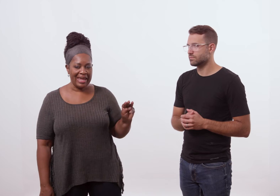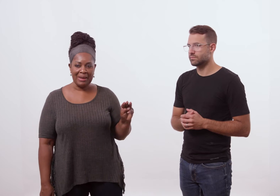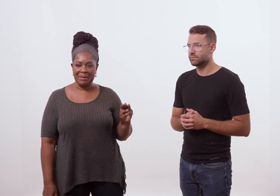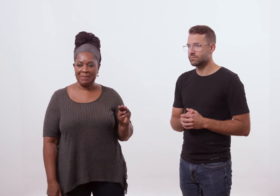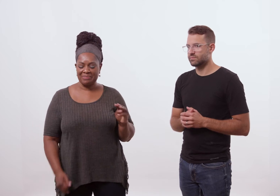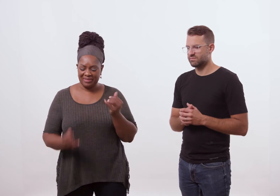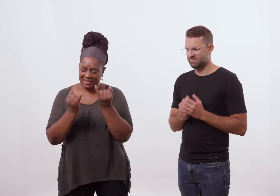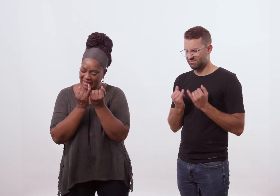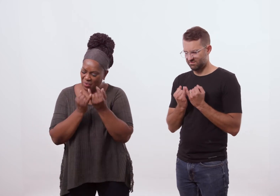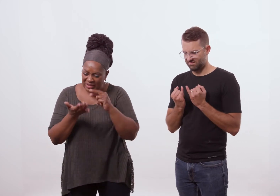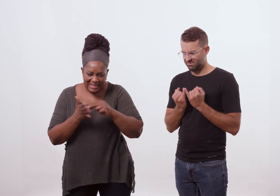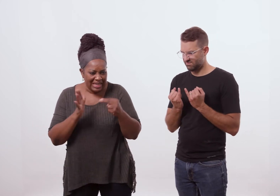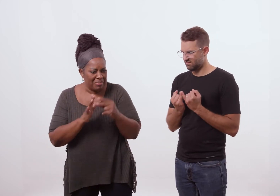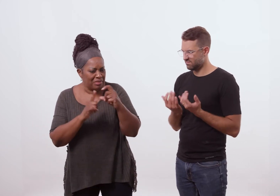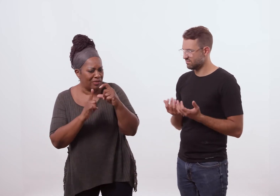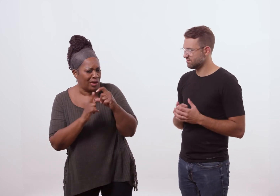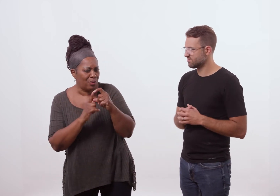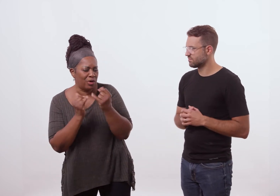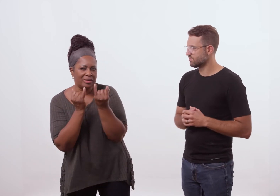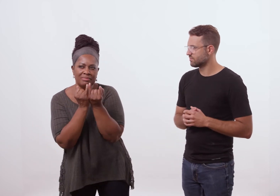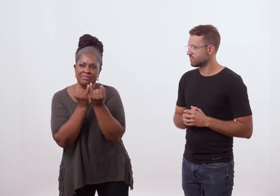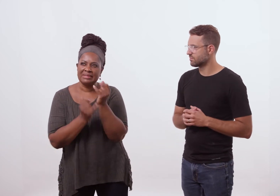What does that word even mean?